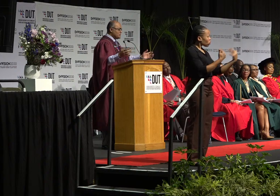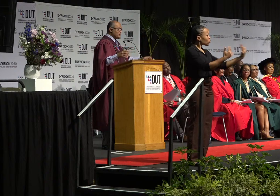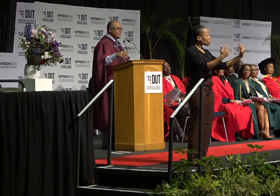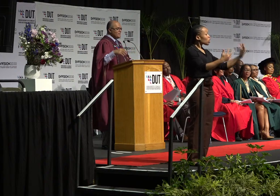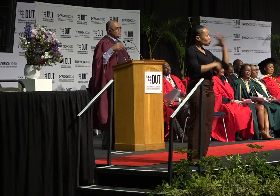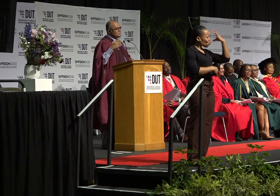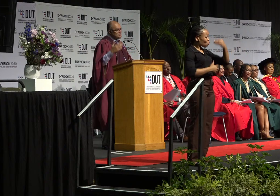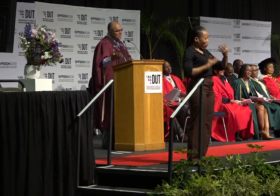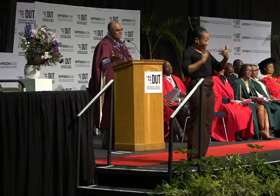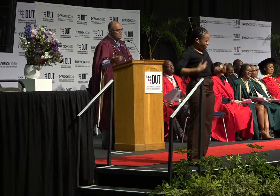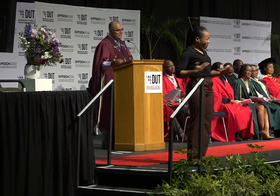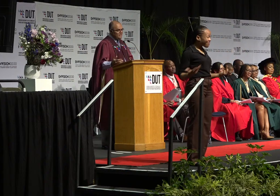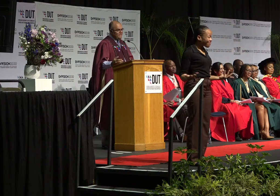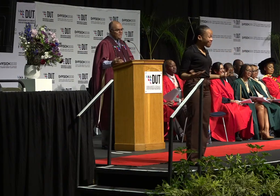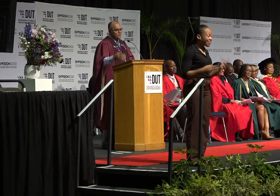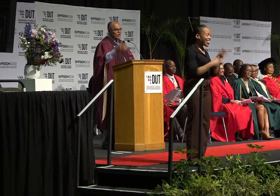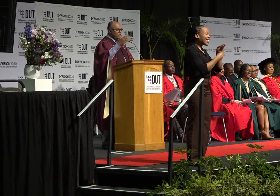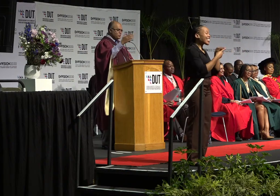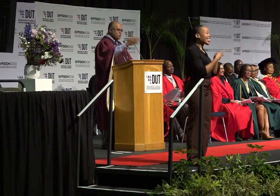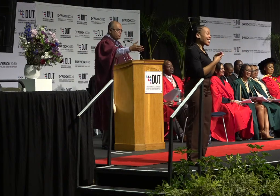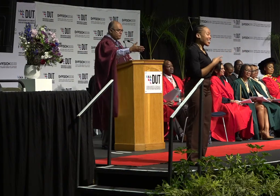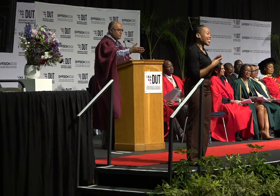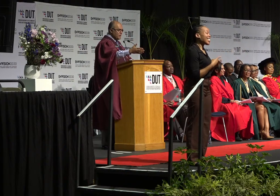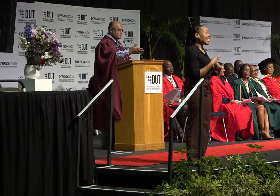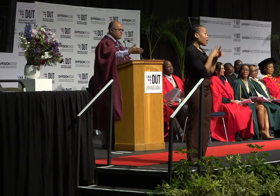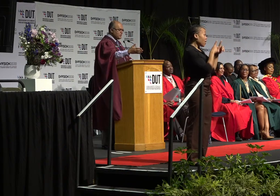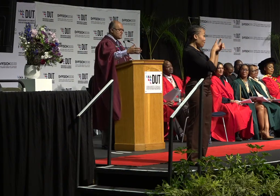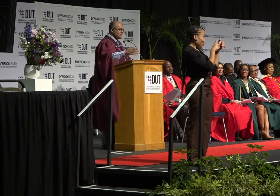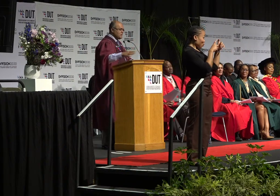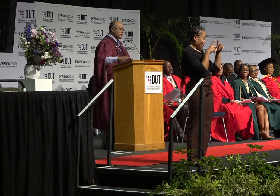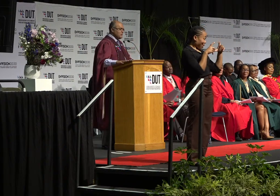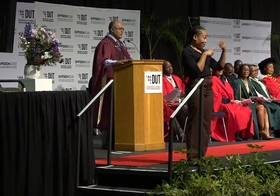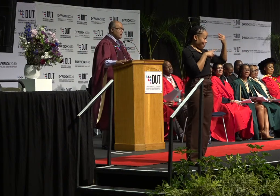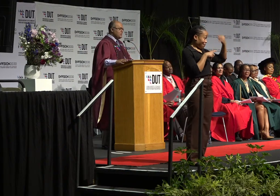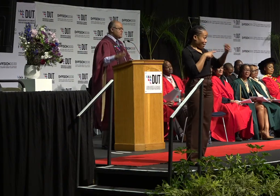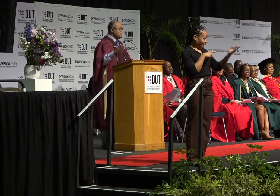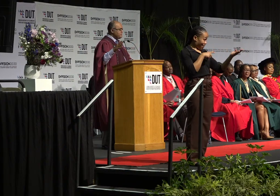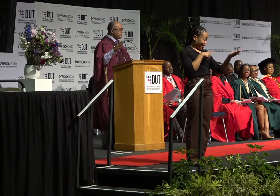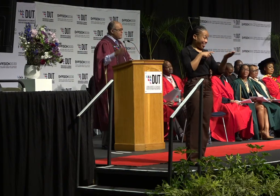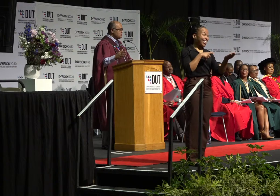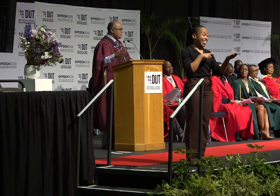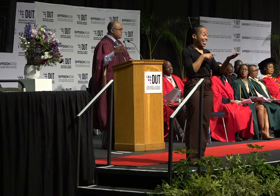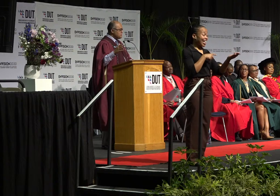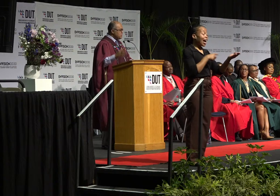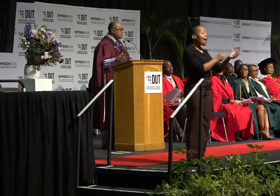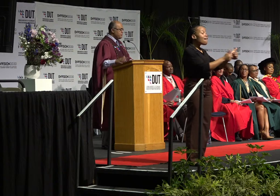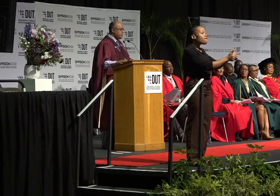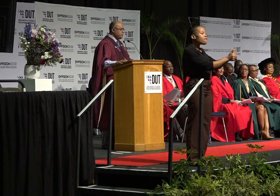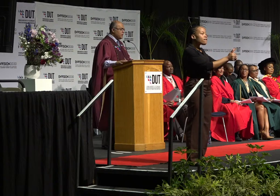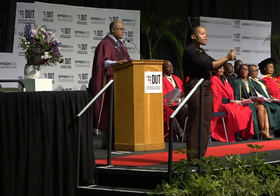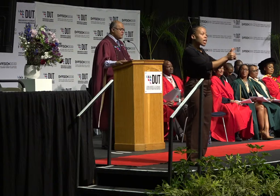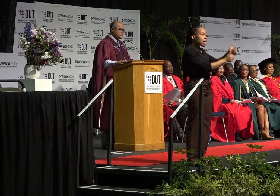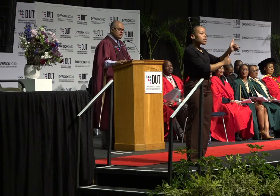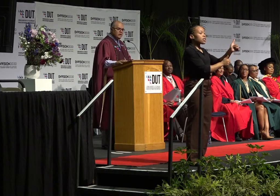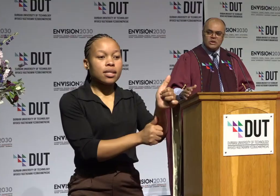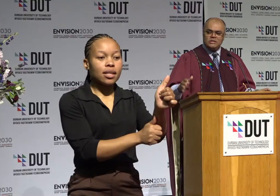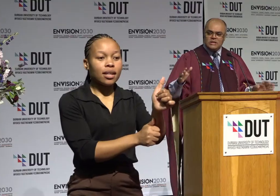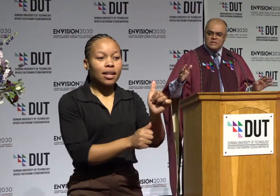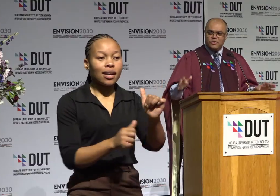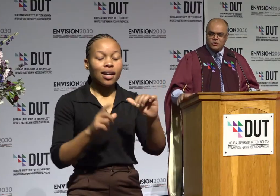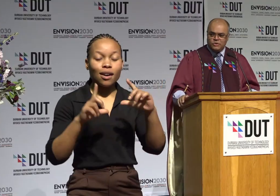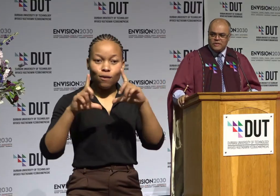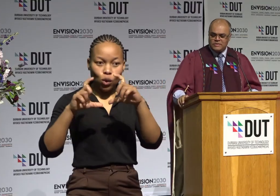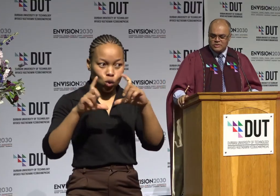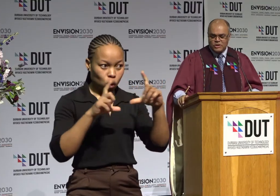look. Secondly, we have a photographer right in front, and this is the first of a series of photographs on stage. Now,